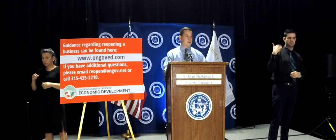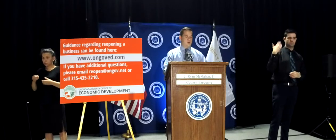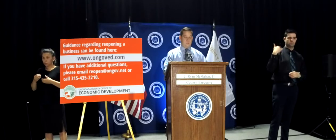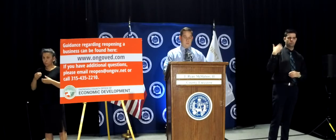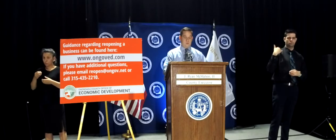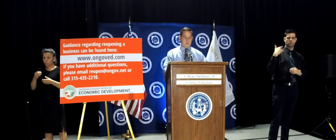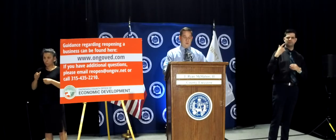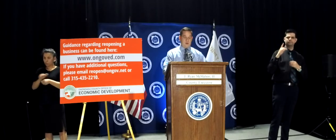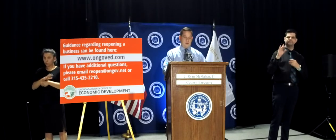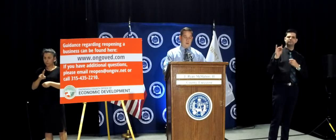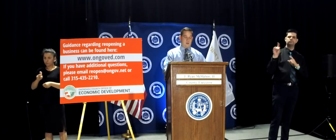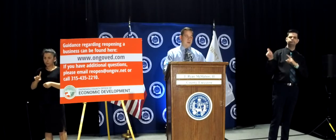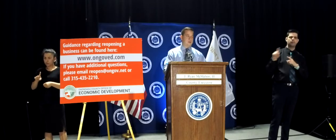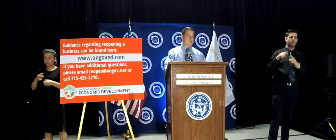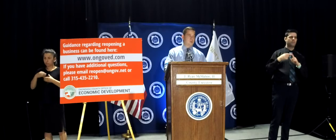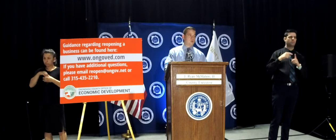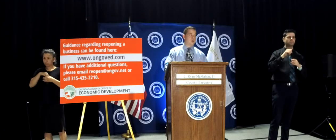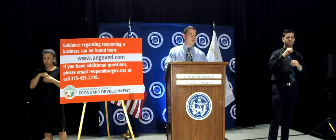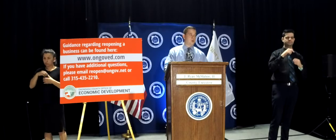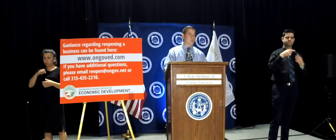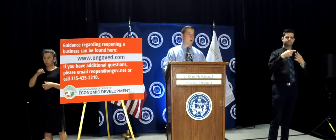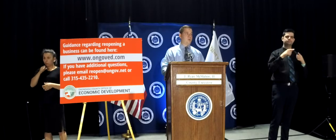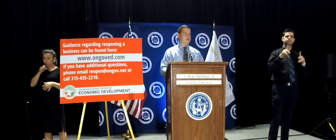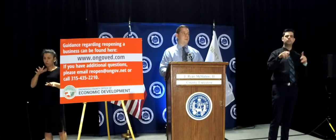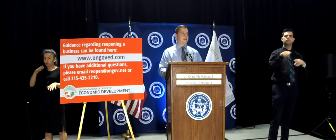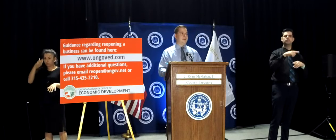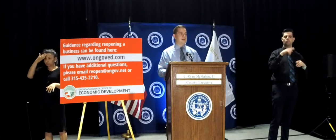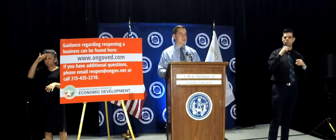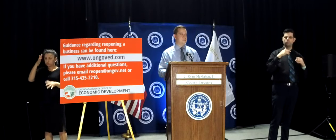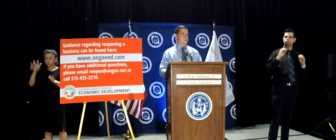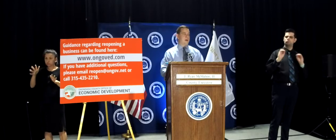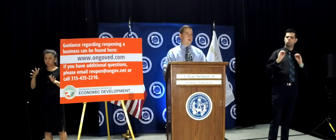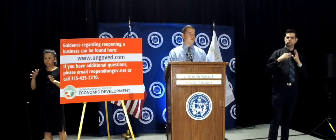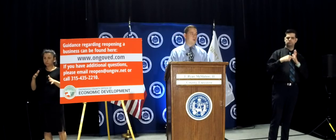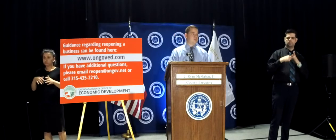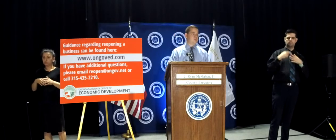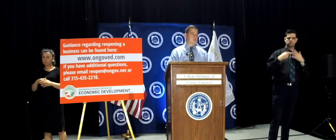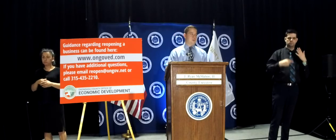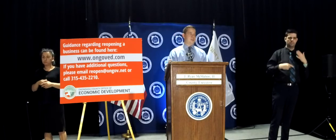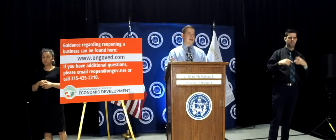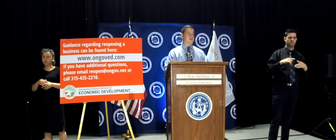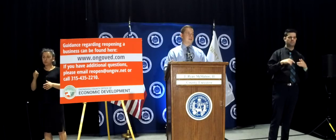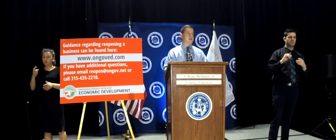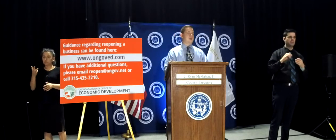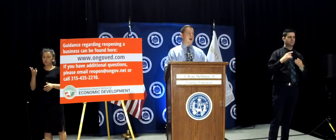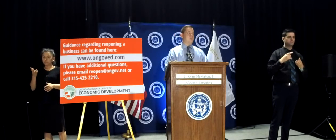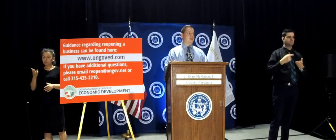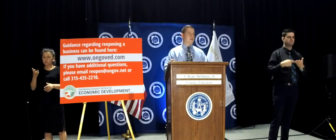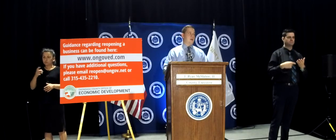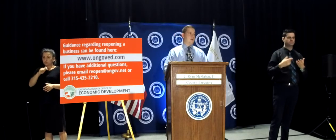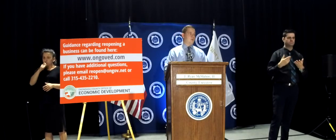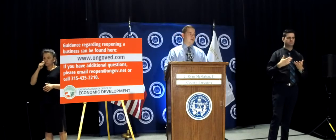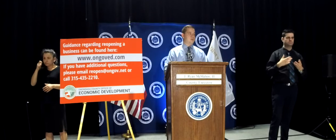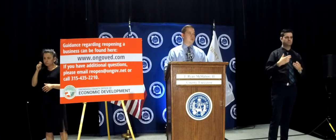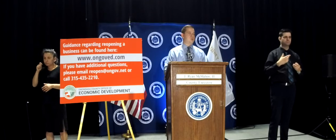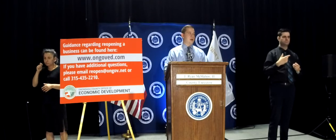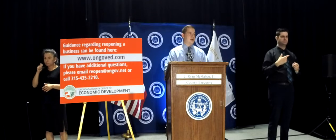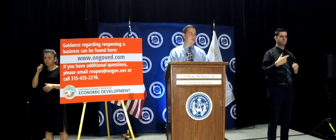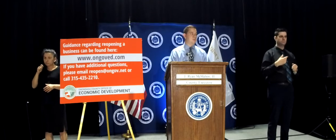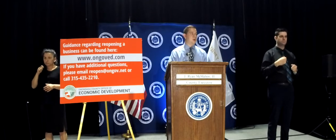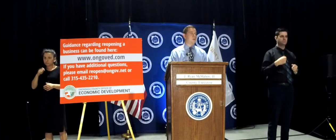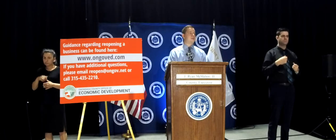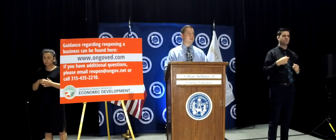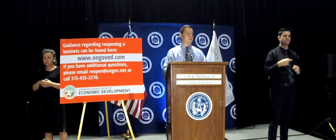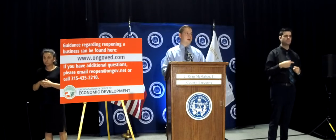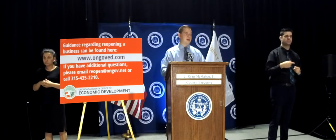Terry. How many? Your point was how many asymptomatic folks that we tested. How many of them, or is there a trend